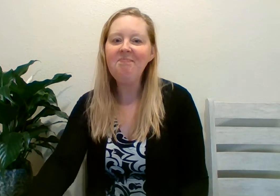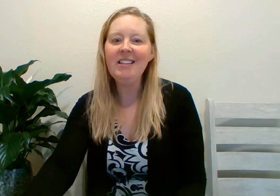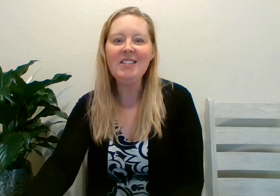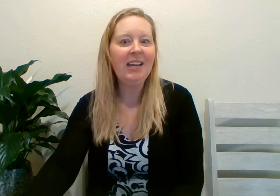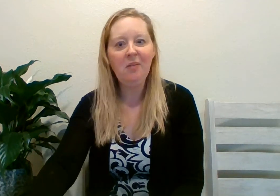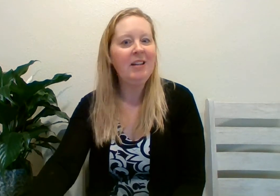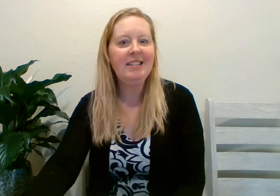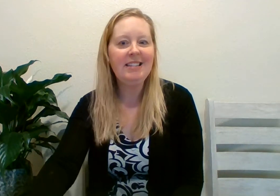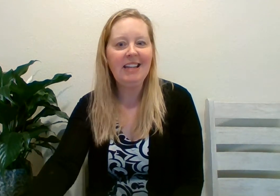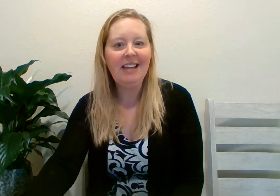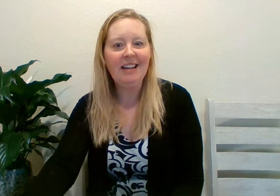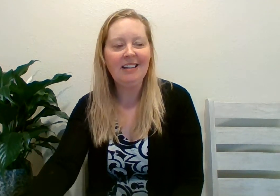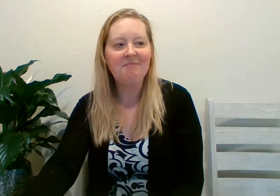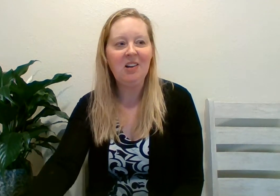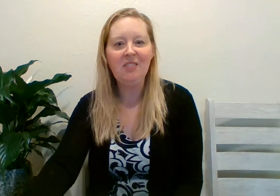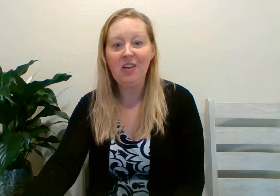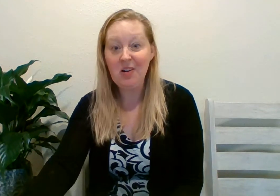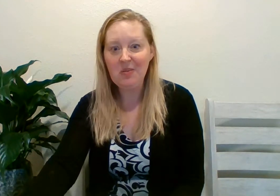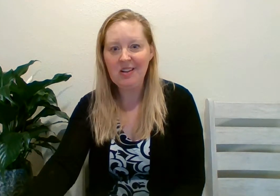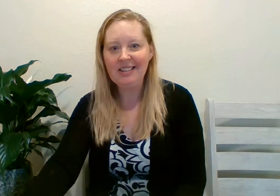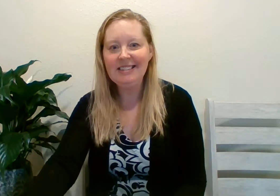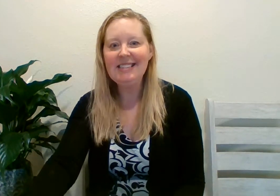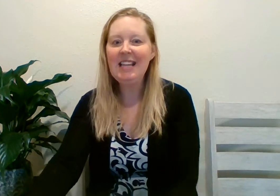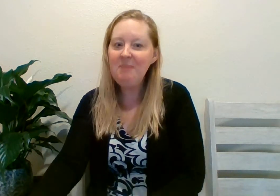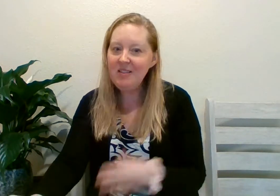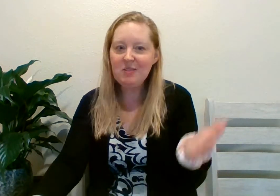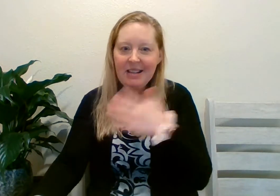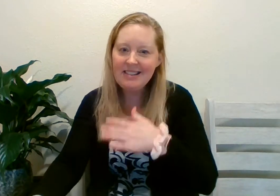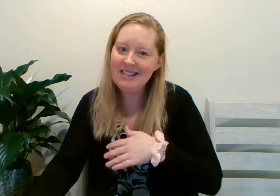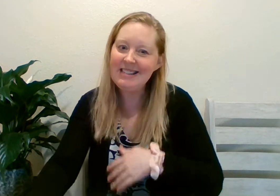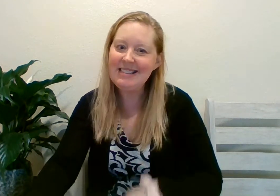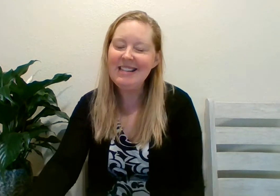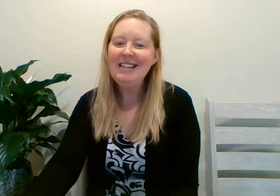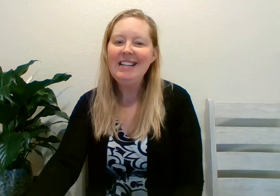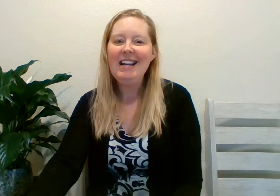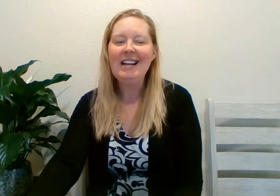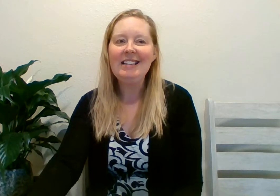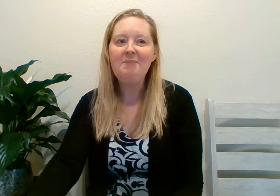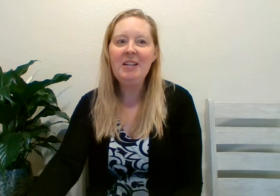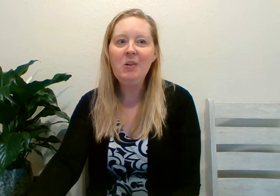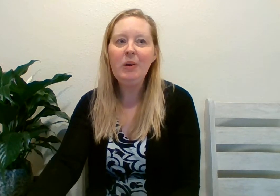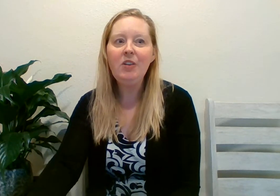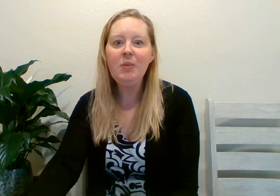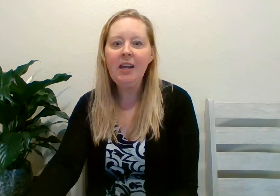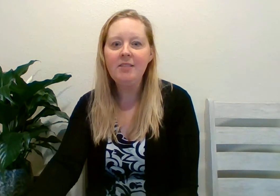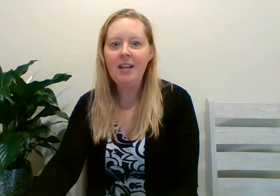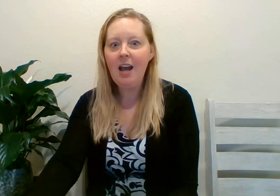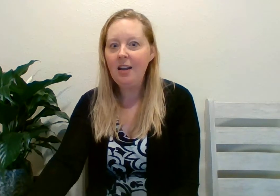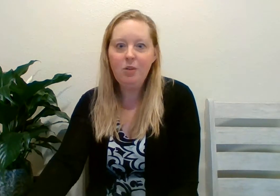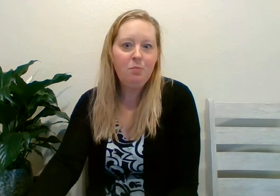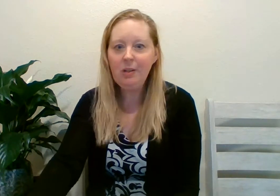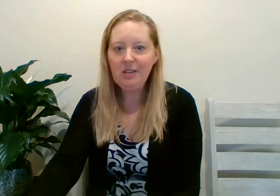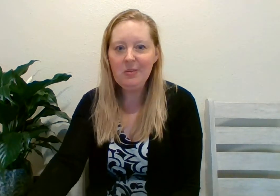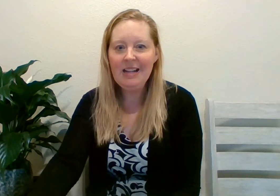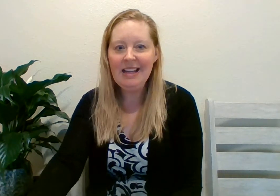So, I can't wait to see all of your hard work. Send me those messages. Let me know what you're doing outside. Which book you're reading.